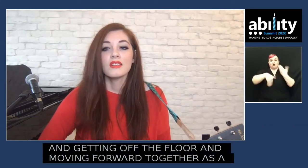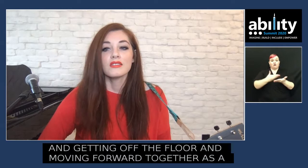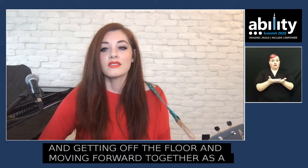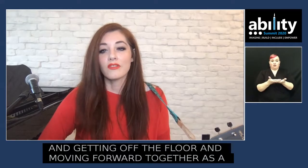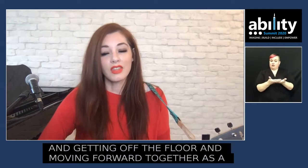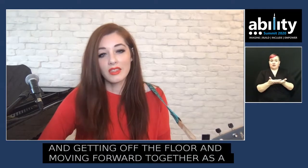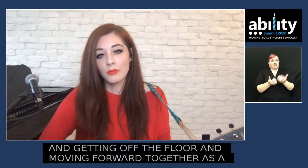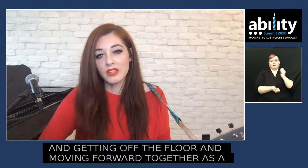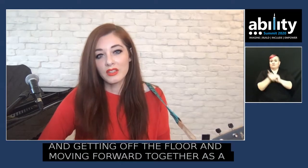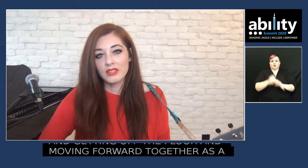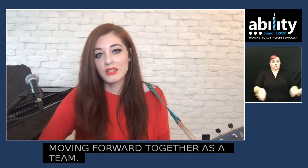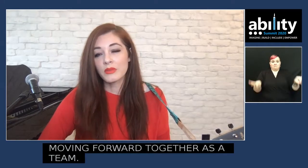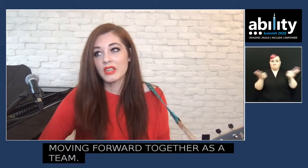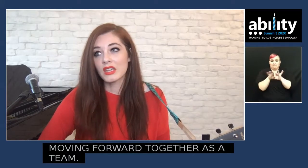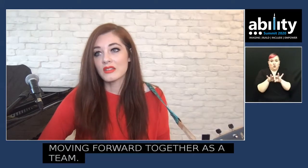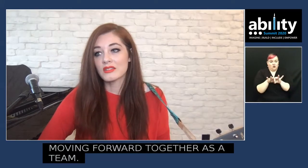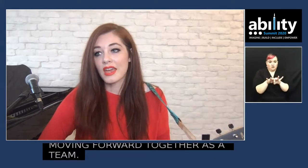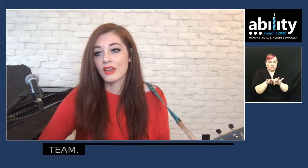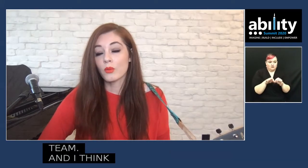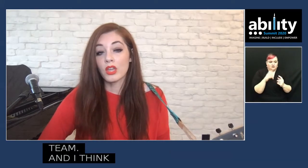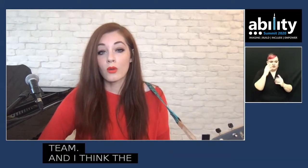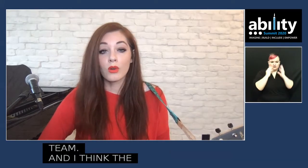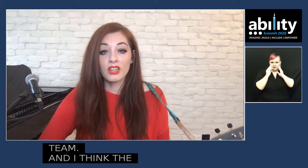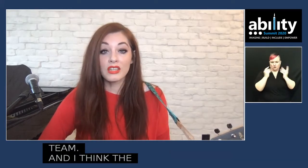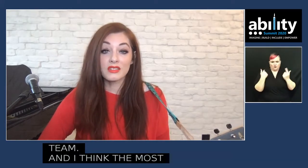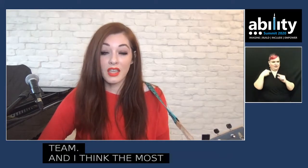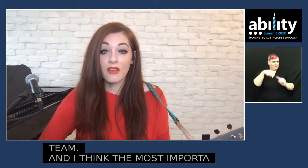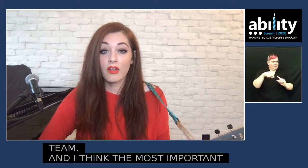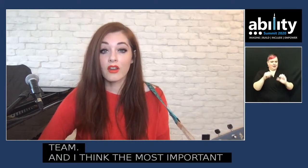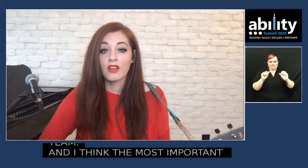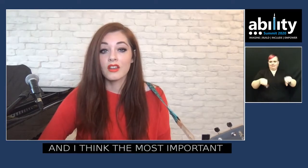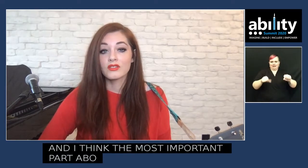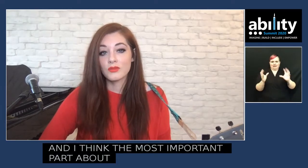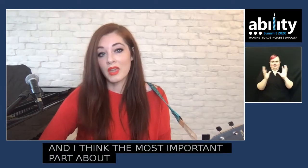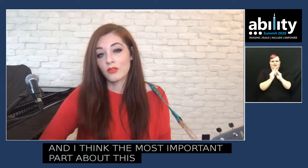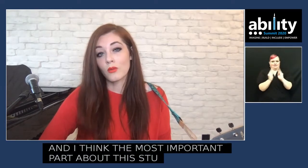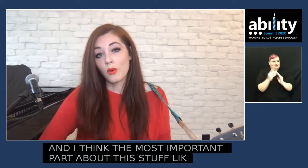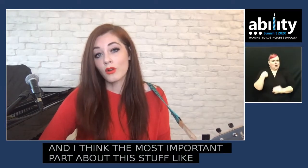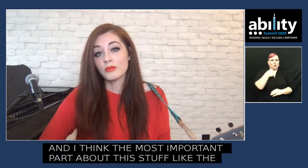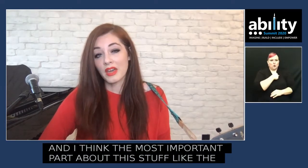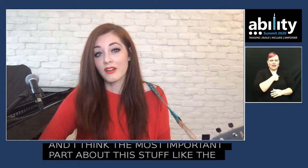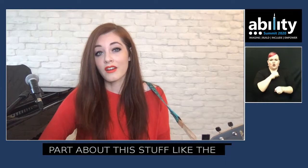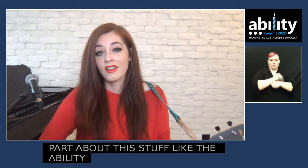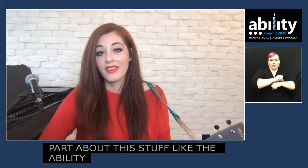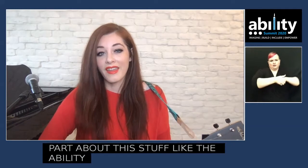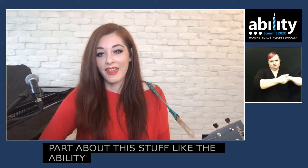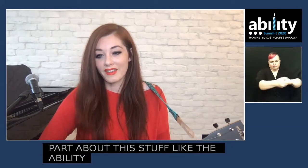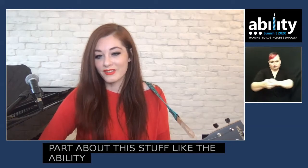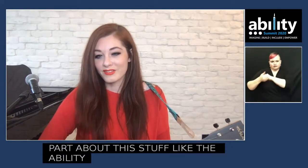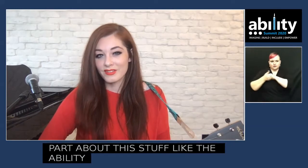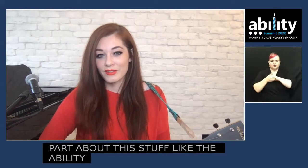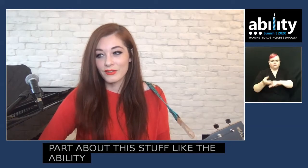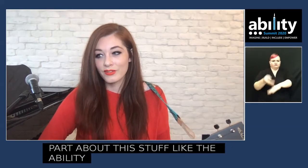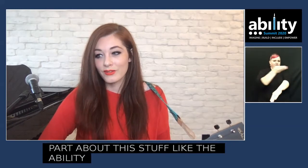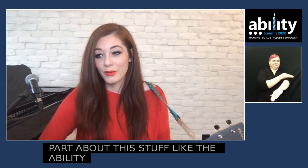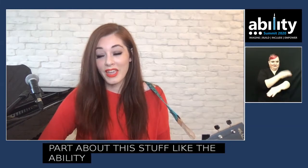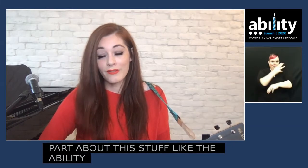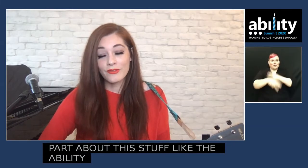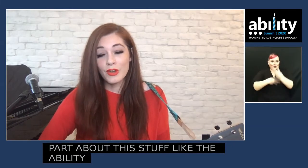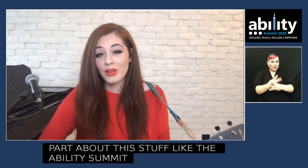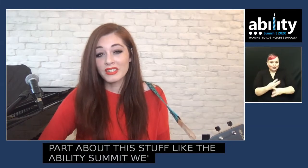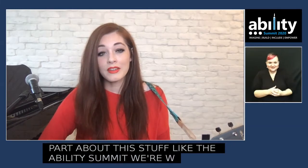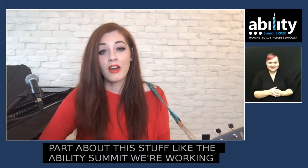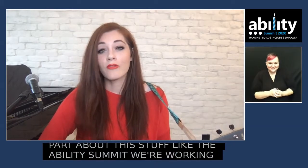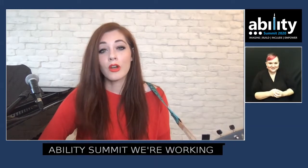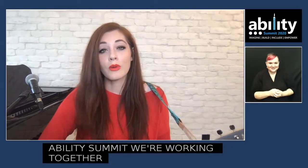of stuff like the Ability Summit, is that we are working together to make the world better. And we